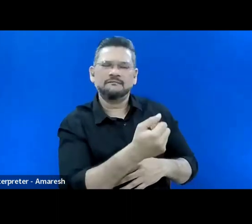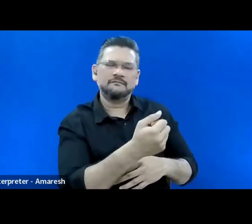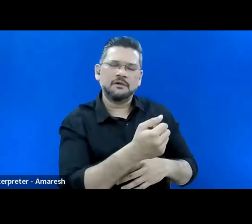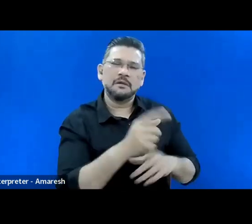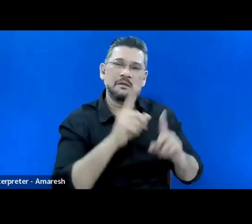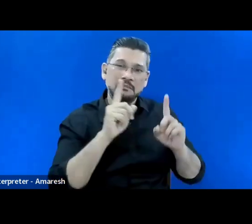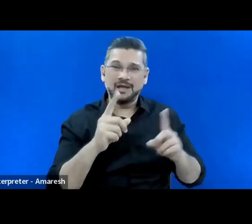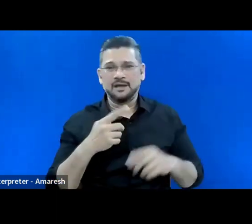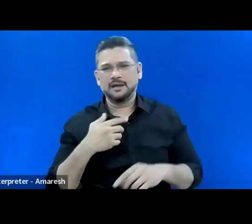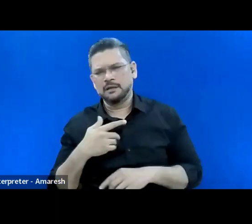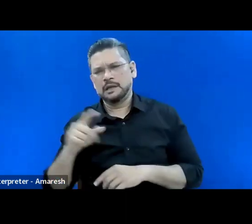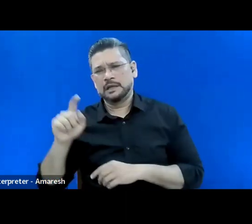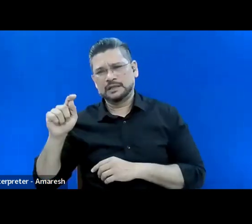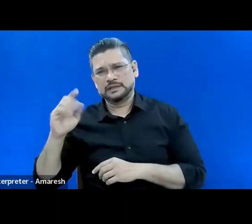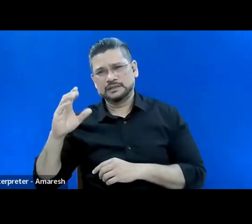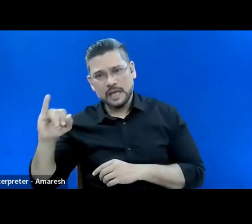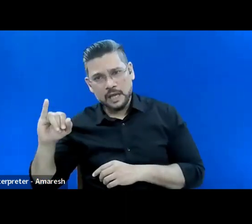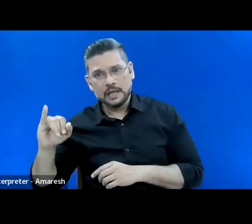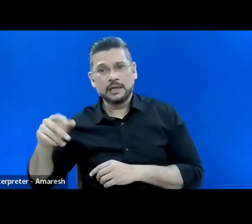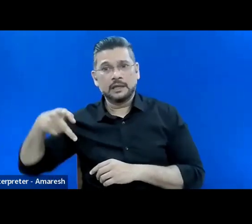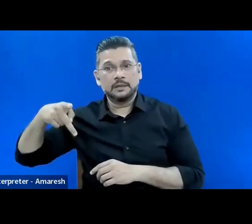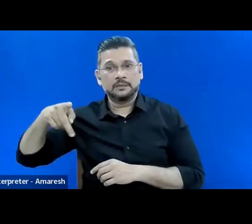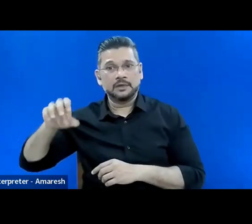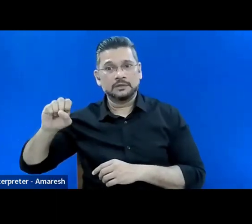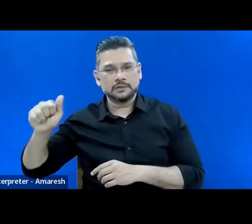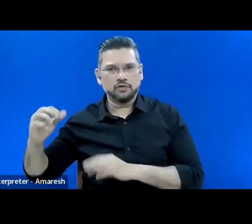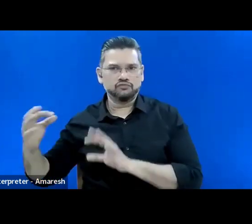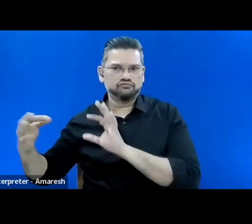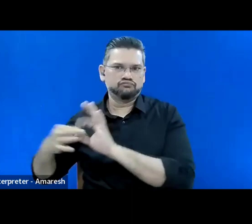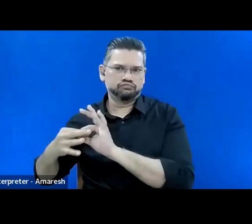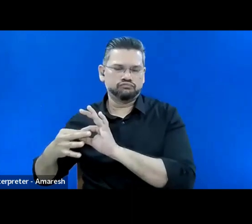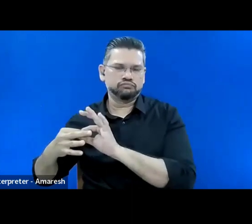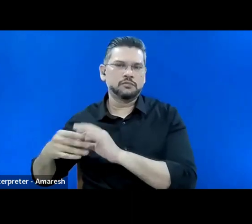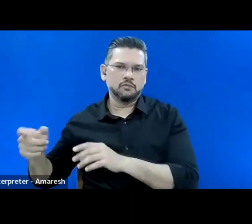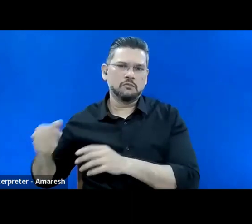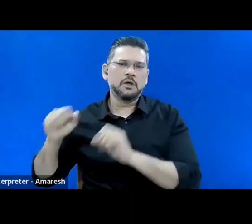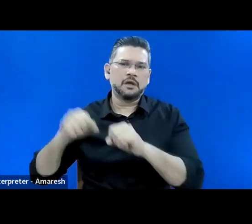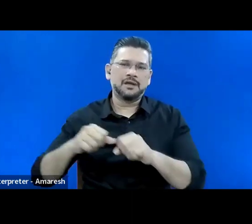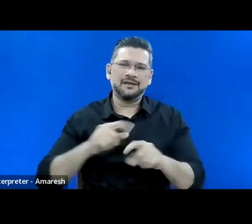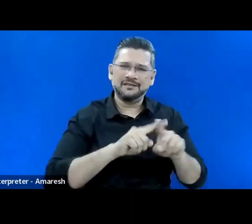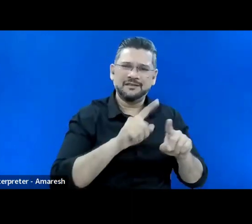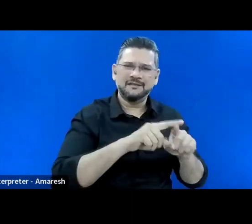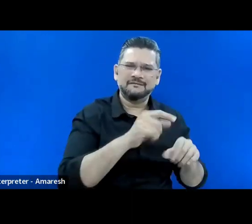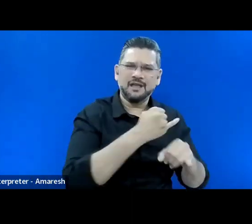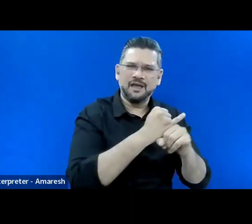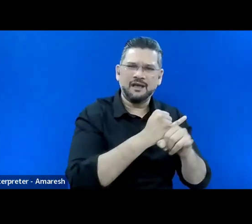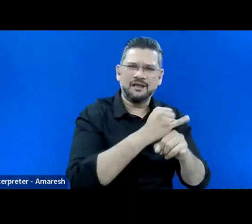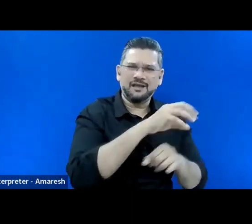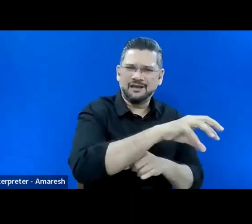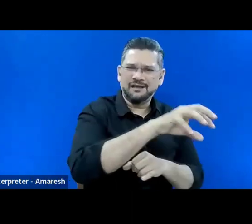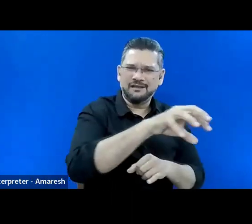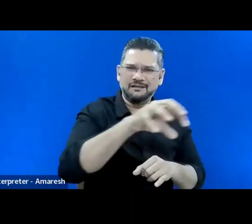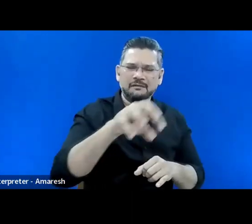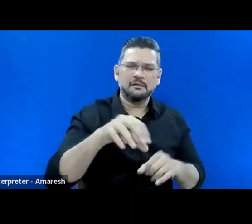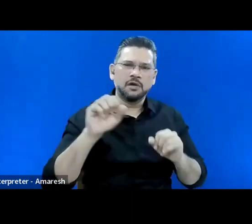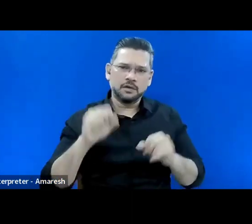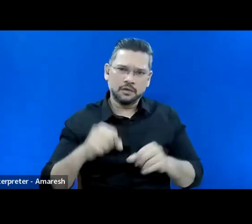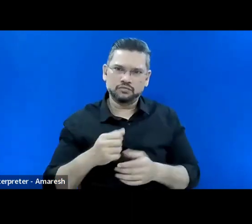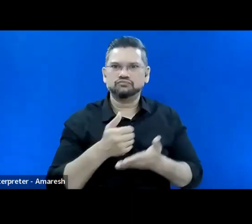TCIA, PSA working together to support these islands, because we have been established since 2004, and TCIA